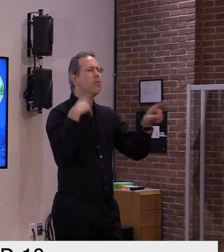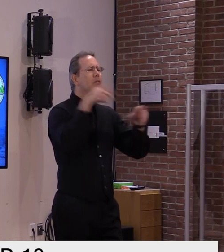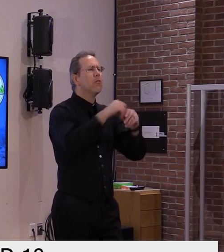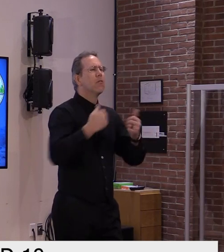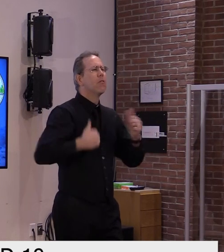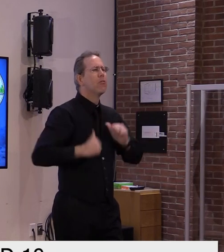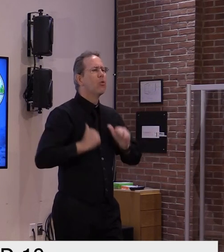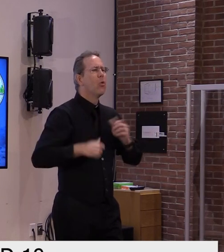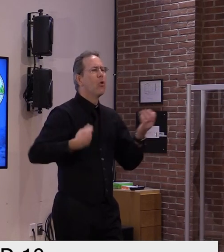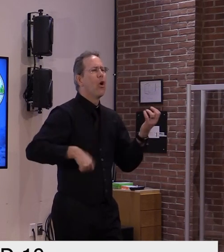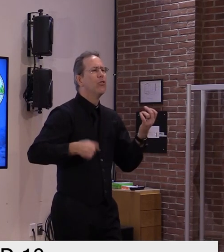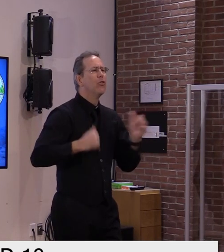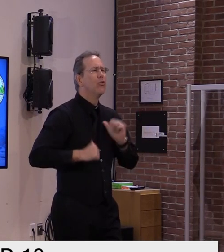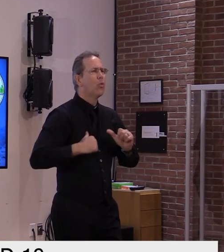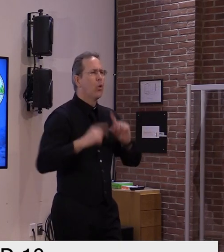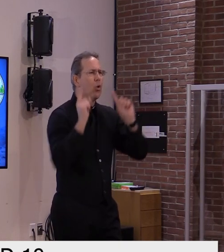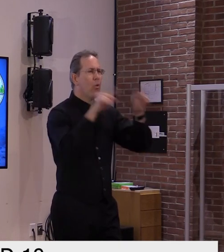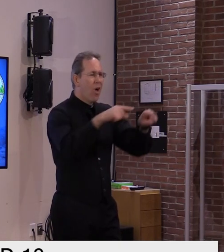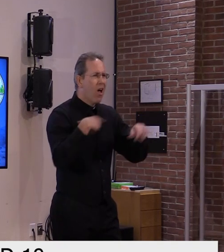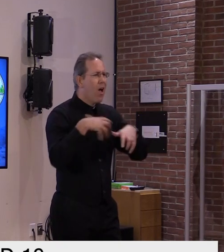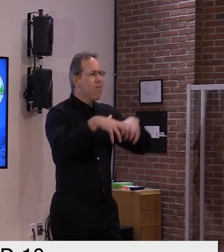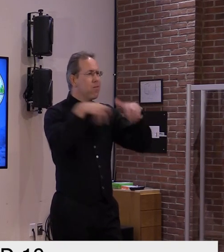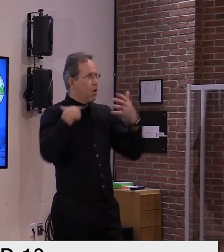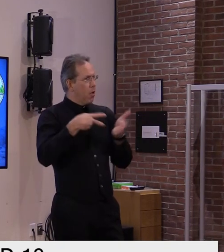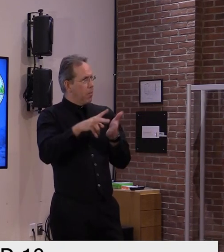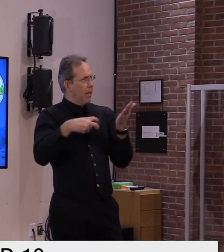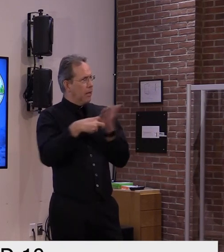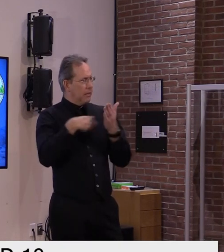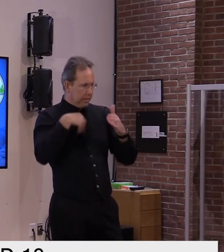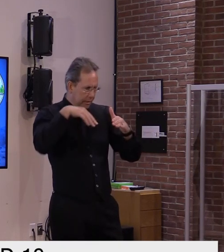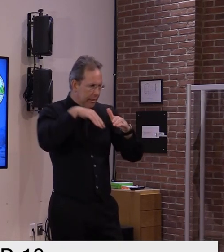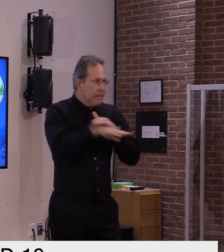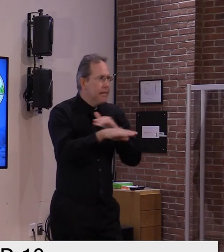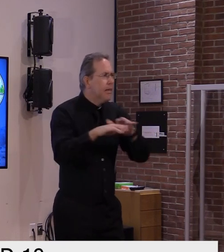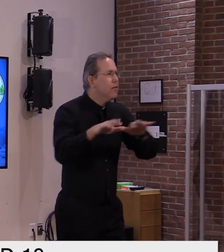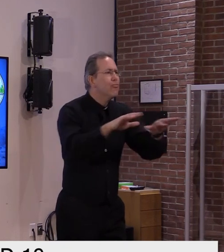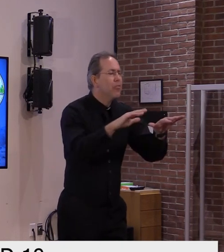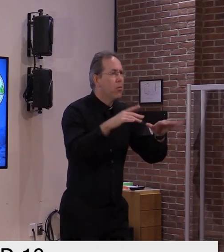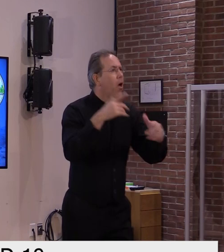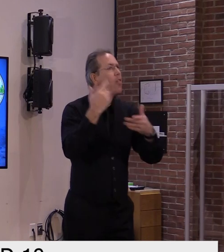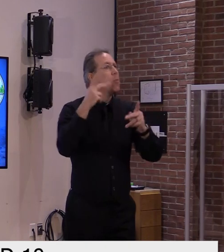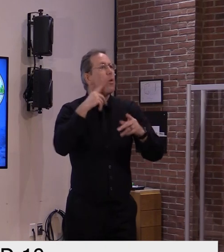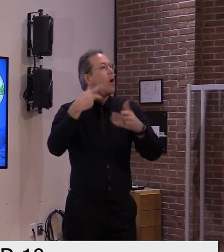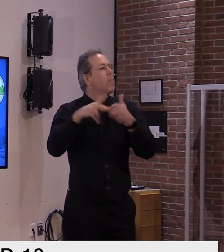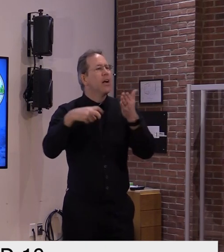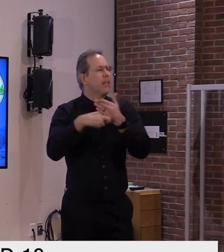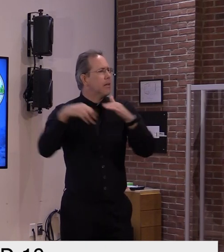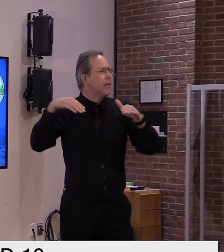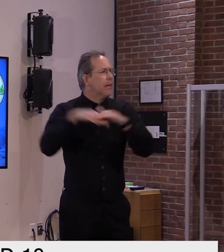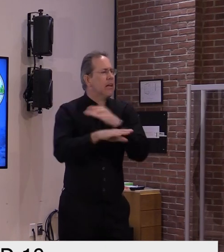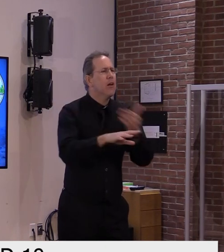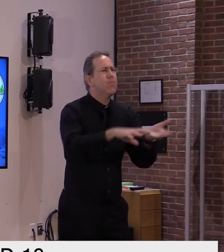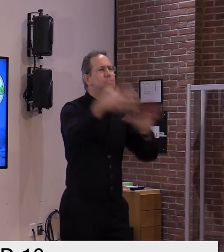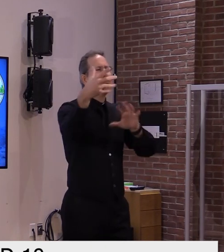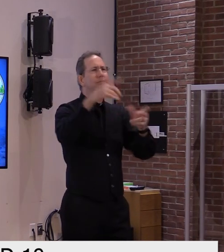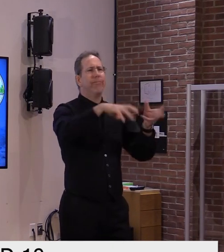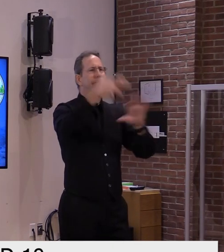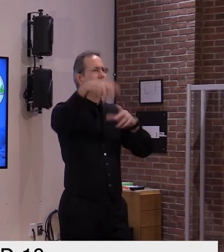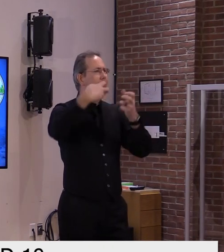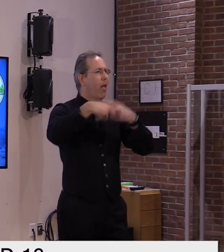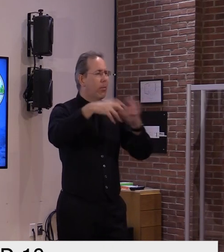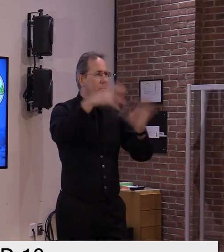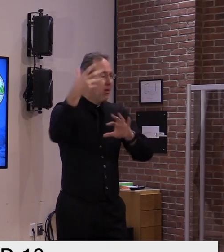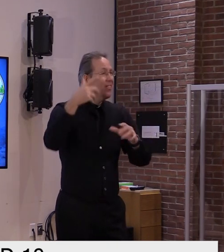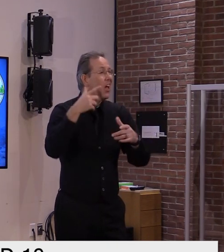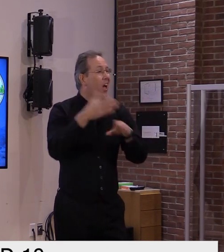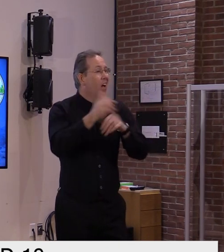the president had specifically asked for peaceful and patriotic protests. So how can you